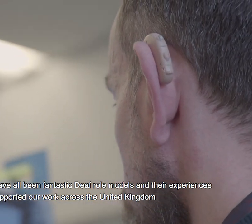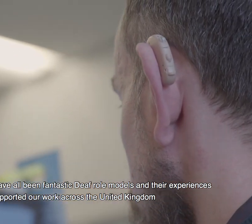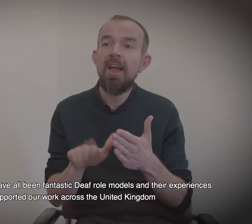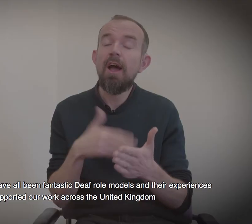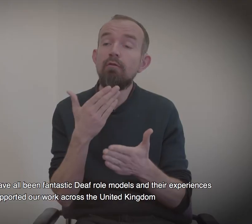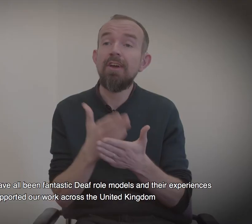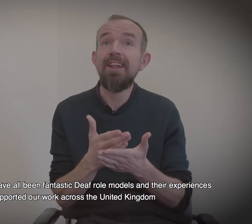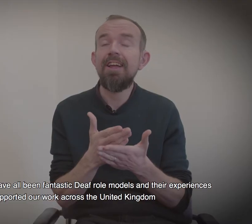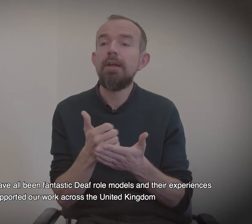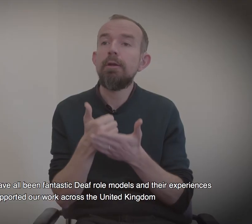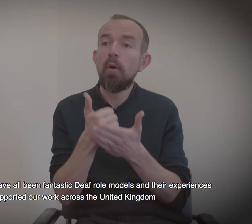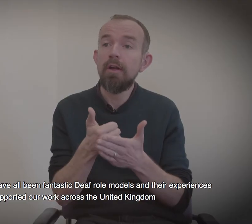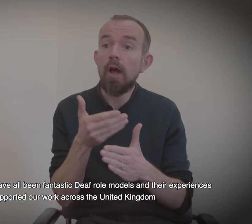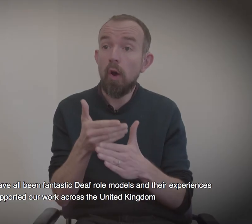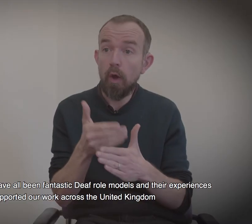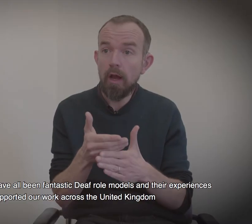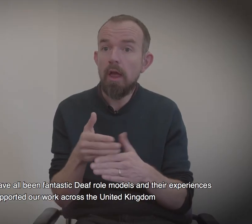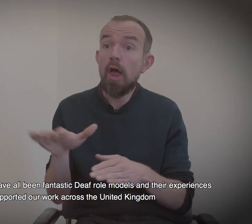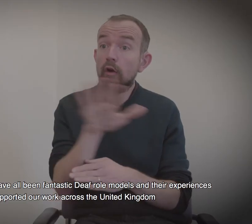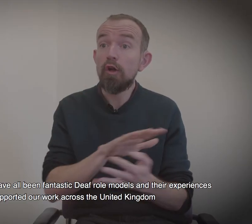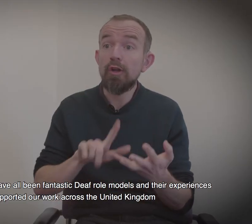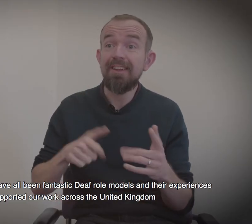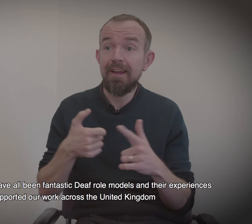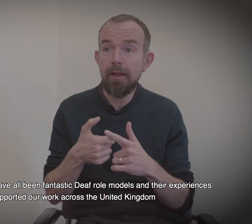experiences have really supported our work across the United Kingdom,